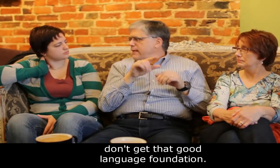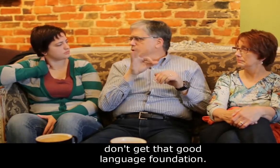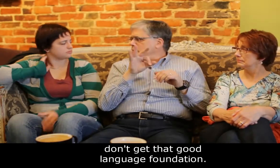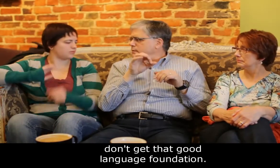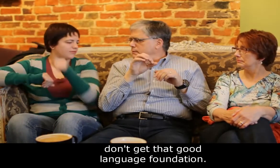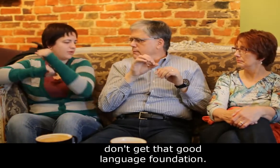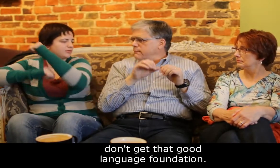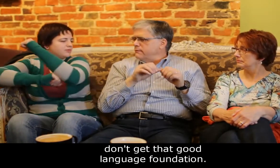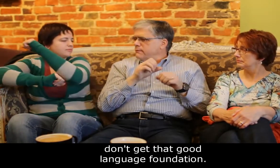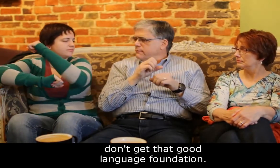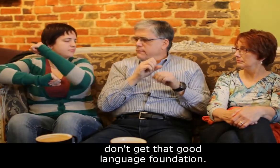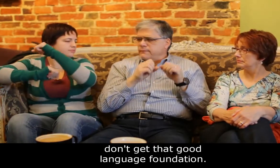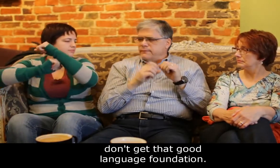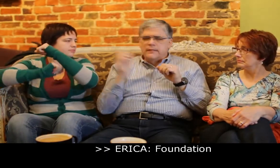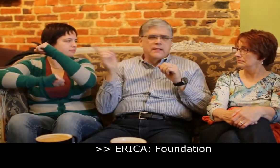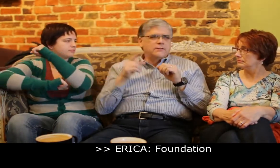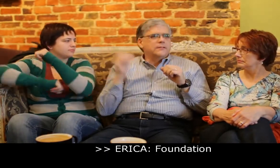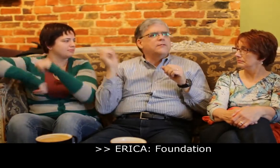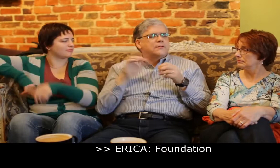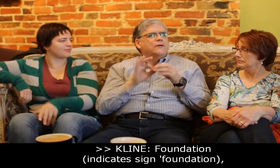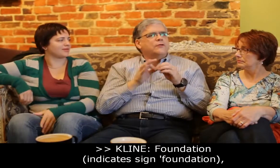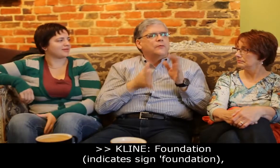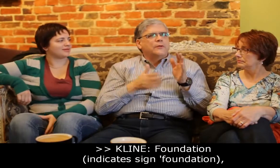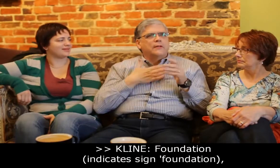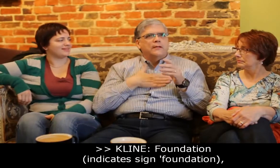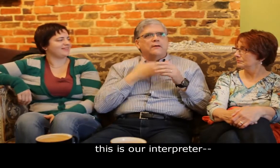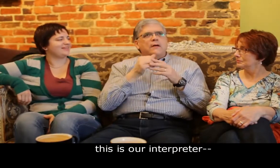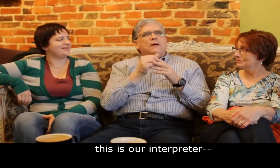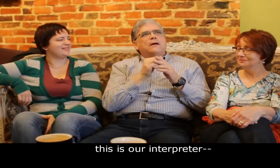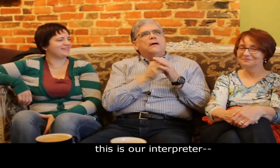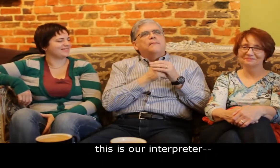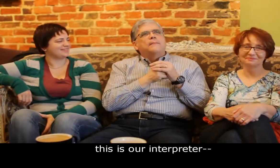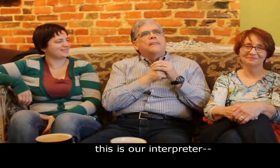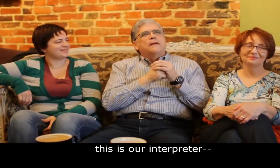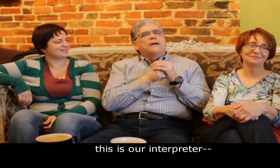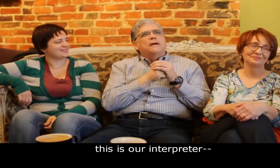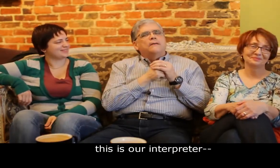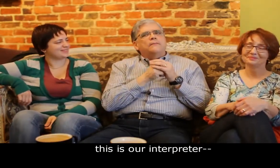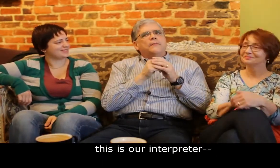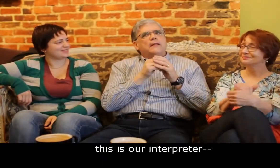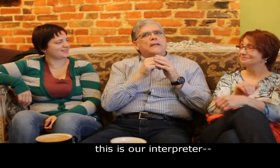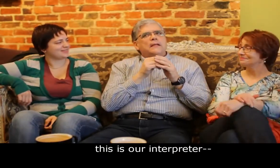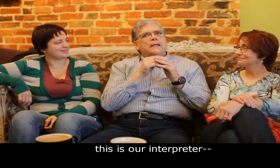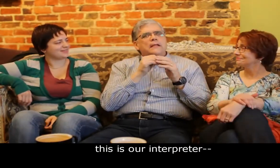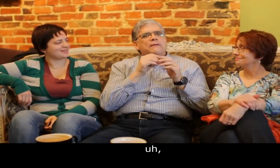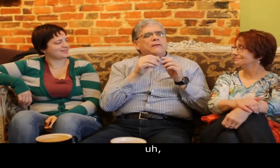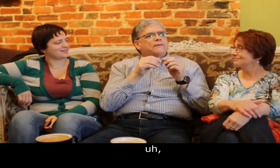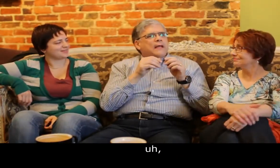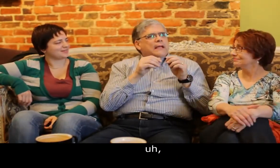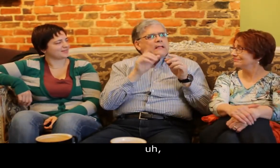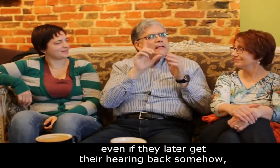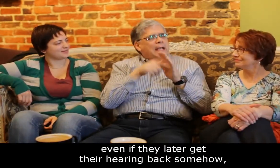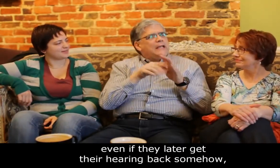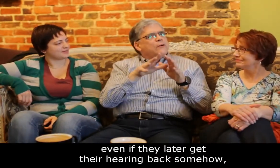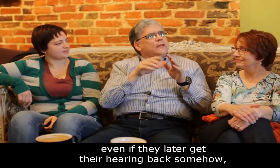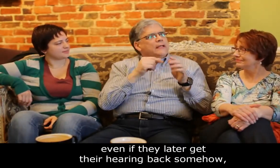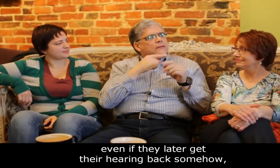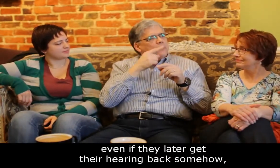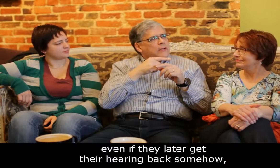foundation, this is our interpretation, even if they later get their